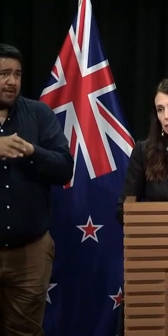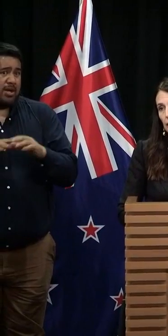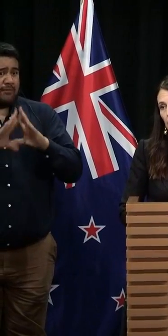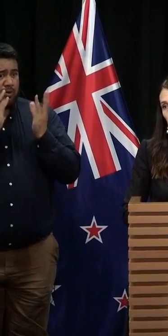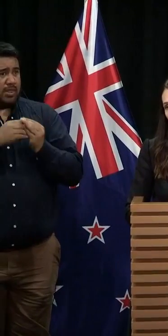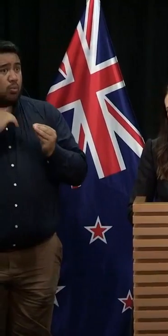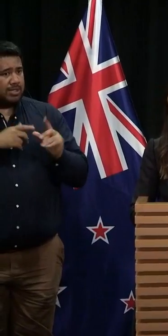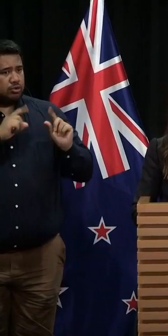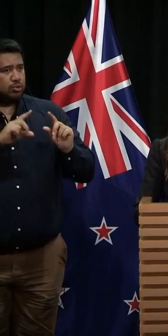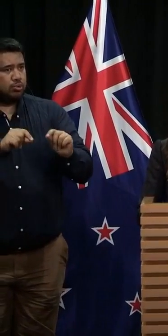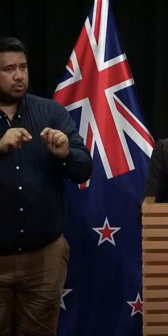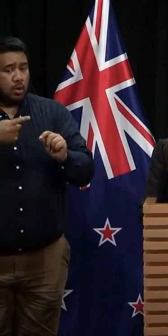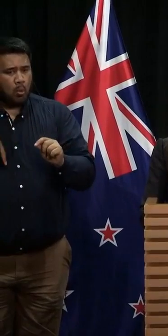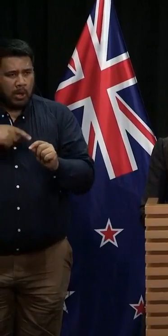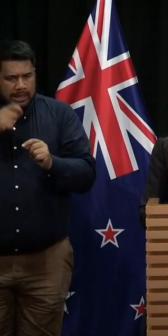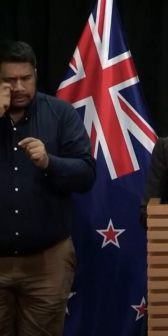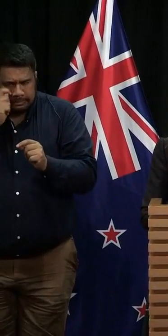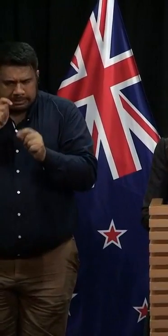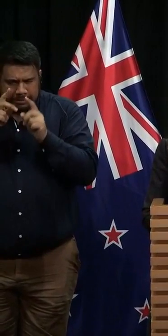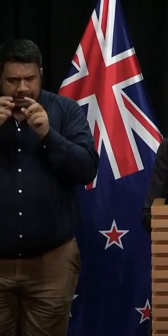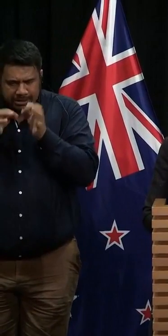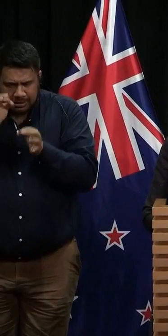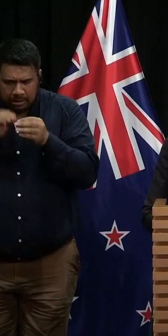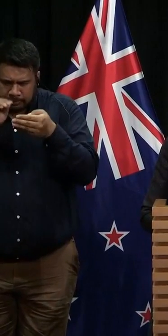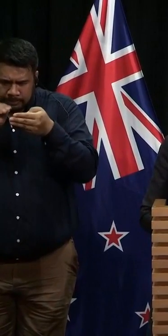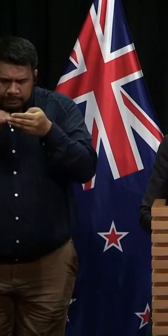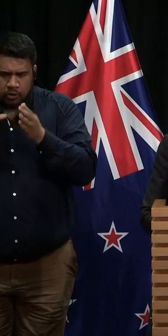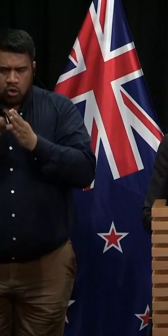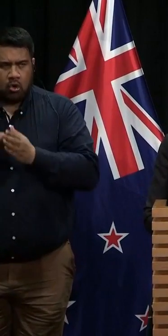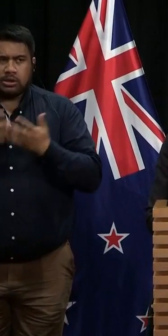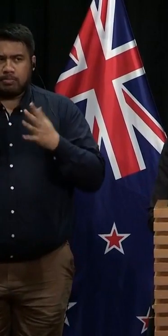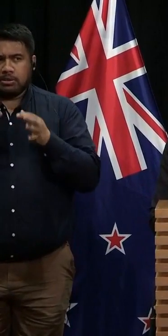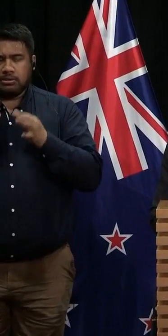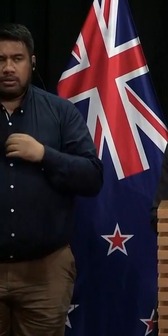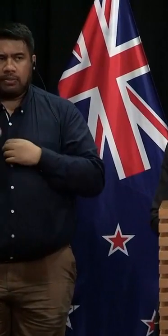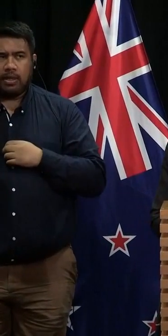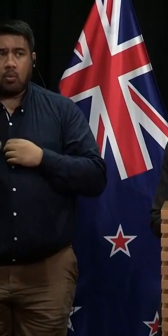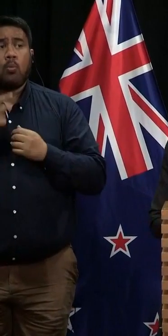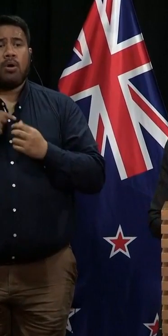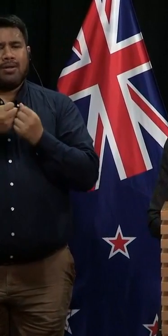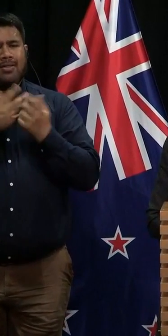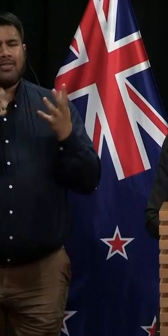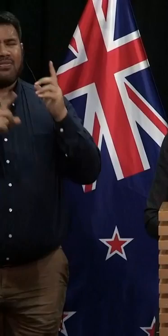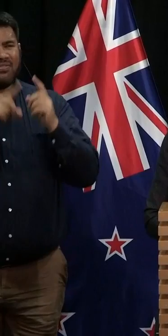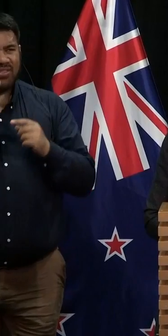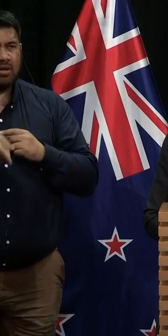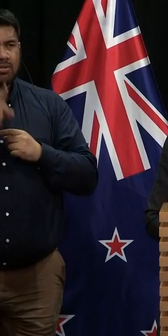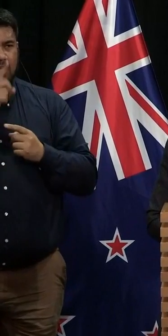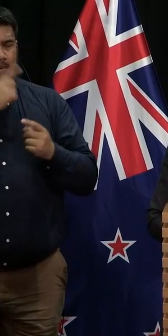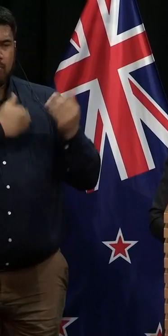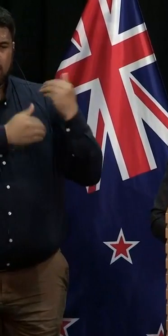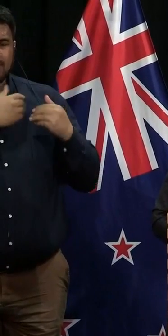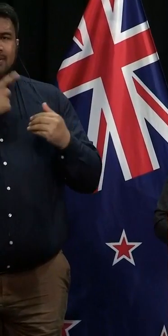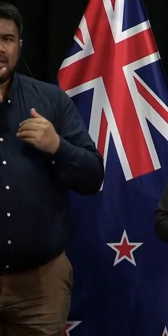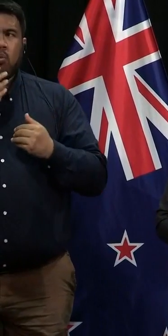heavily. This is the cost of us hearing thousands of individuals who want to be heard. But